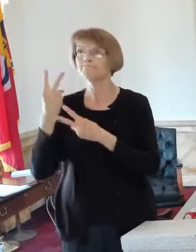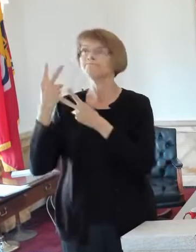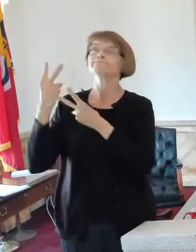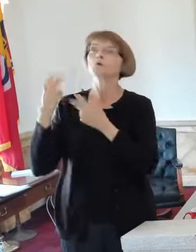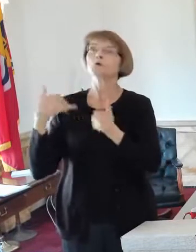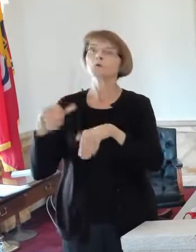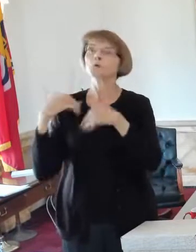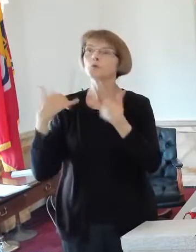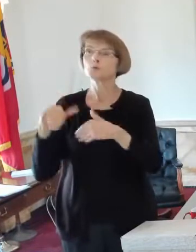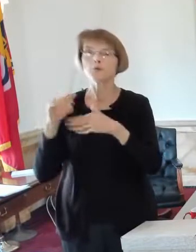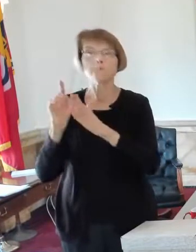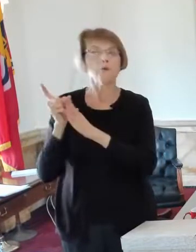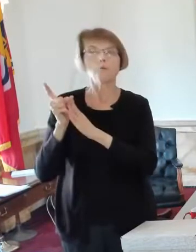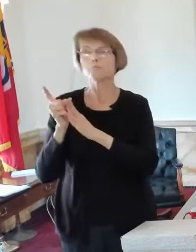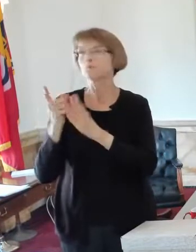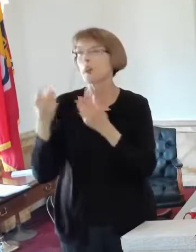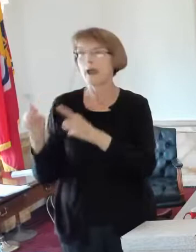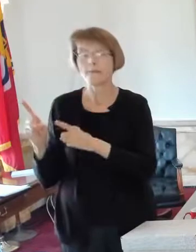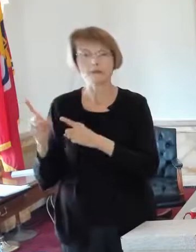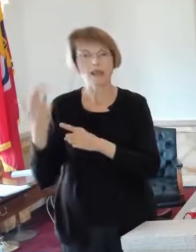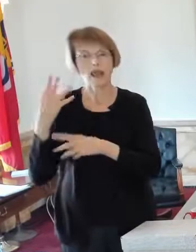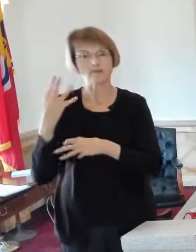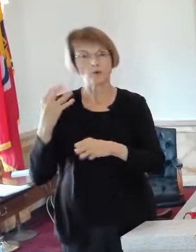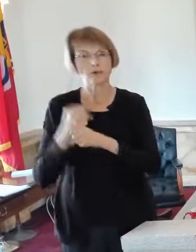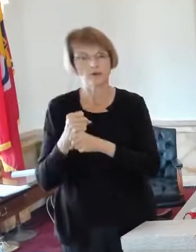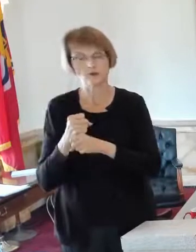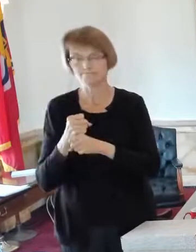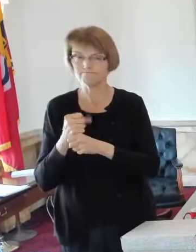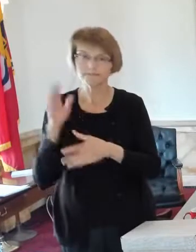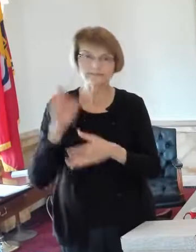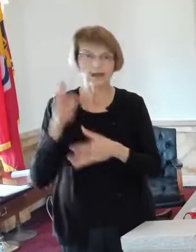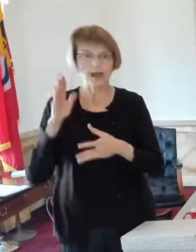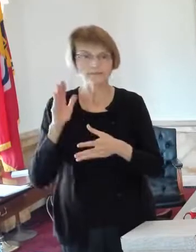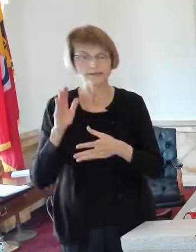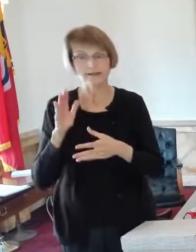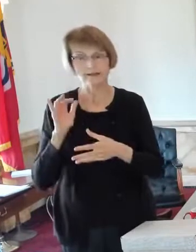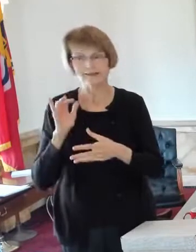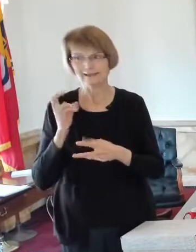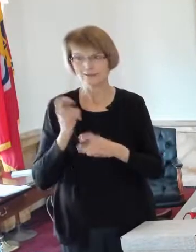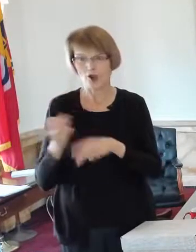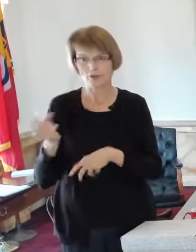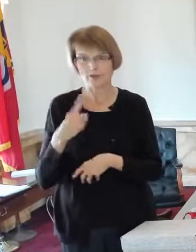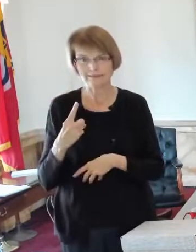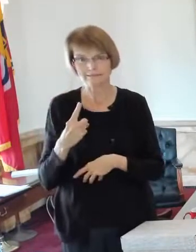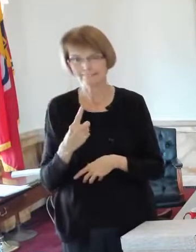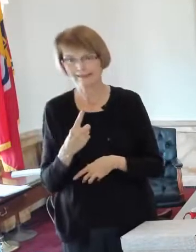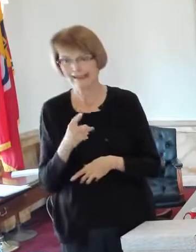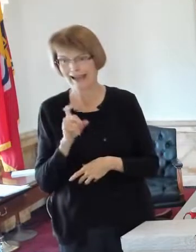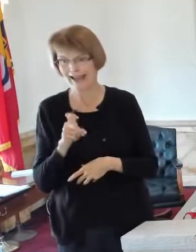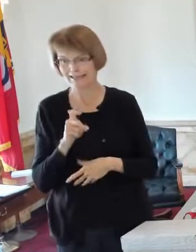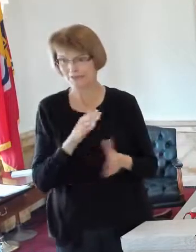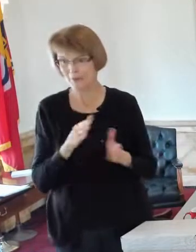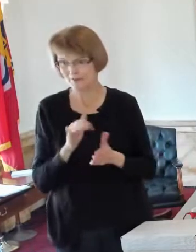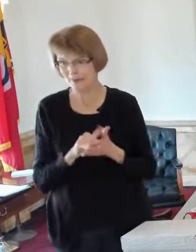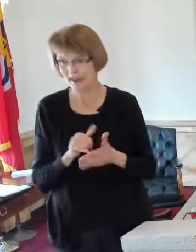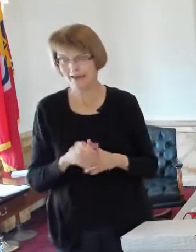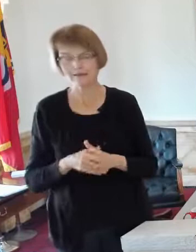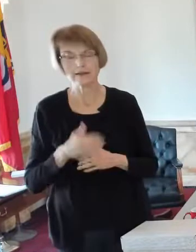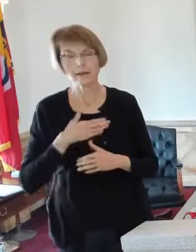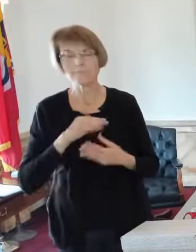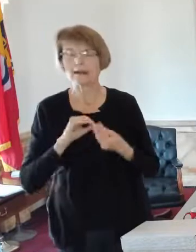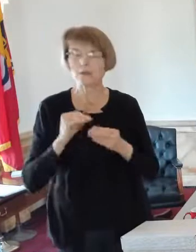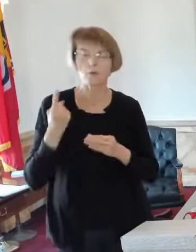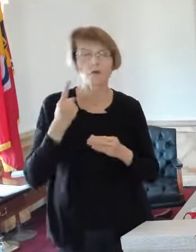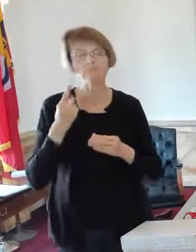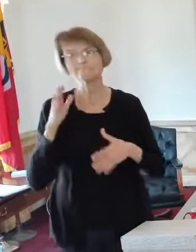the last 4 years? Oh, now that was a hard question. Somebody should have prepped me for that. My number one